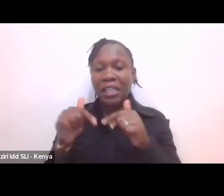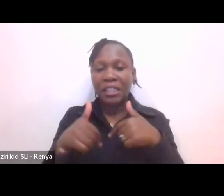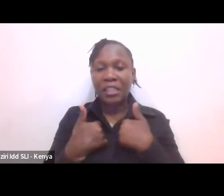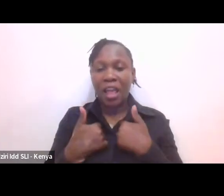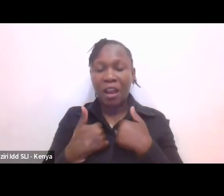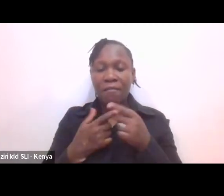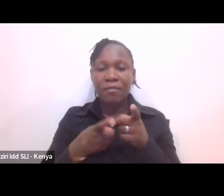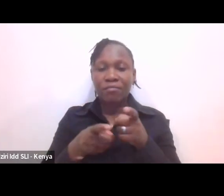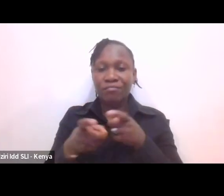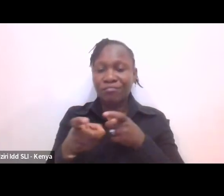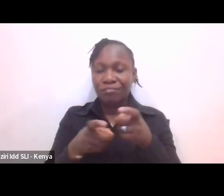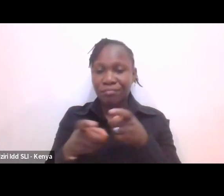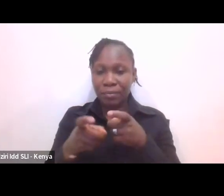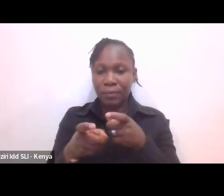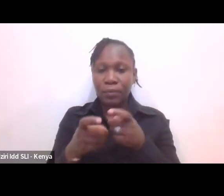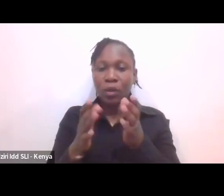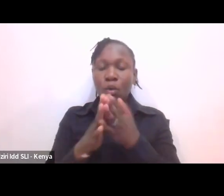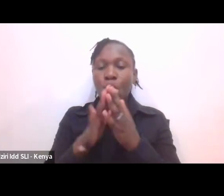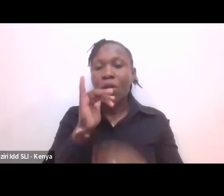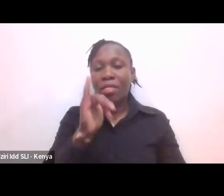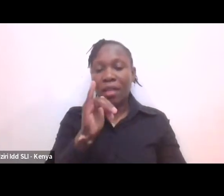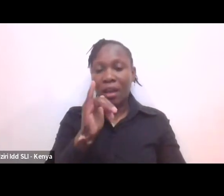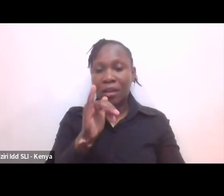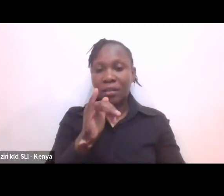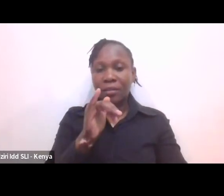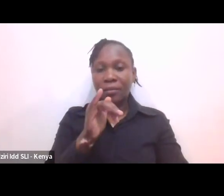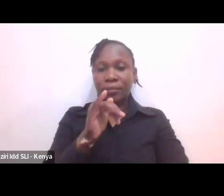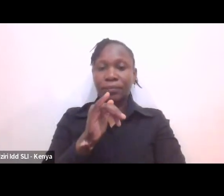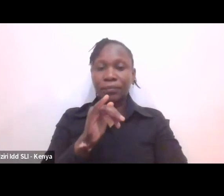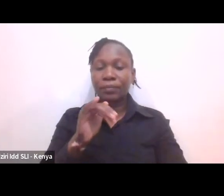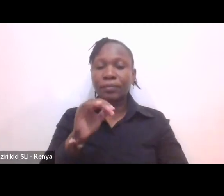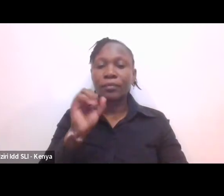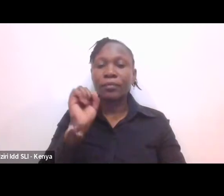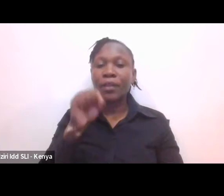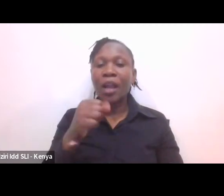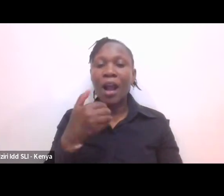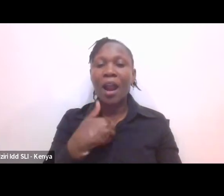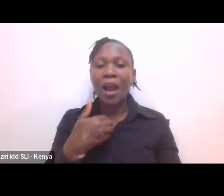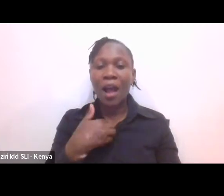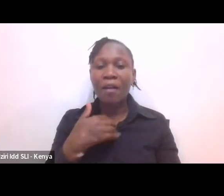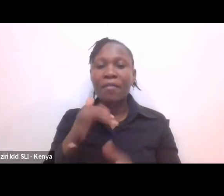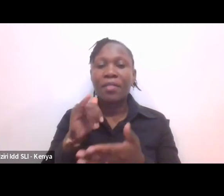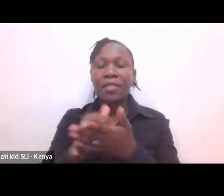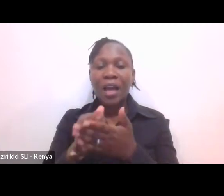and only then can I crack on with that cognition and learning stuff.